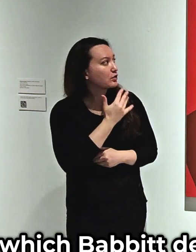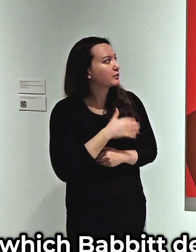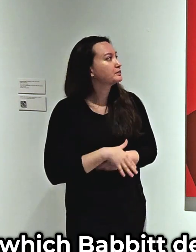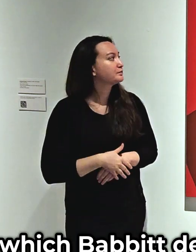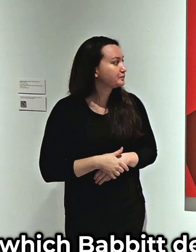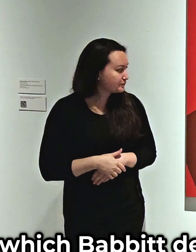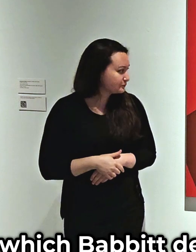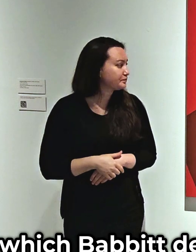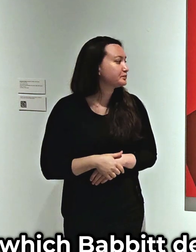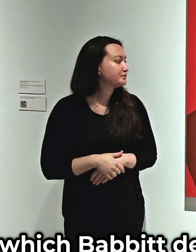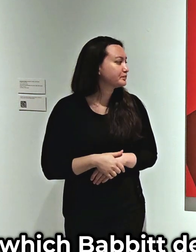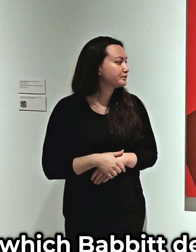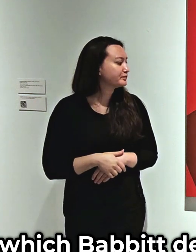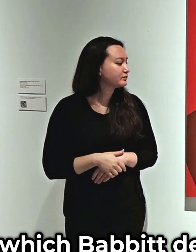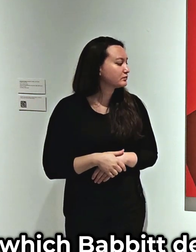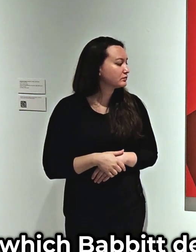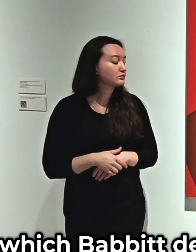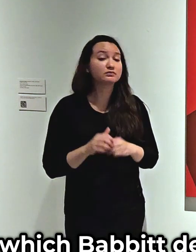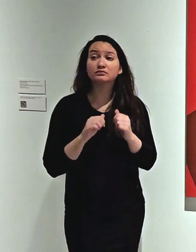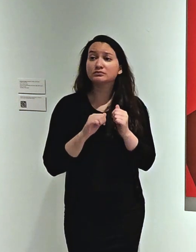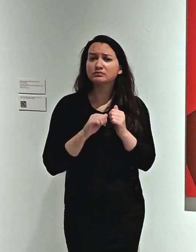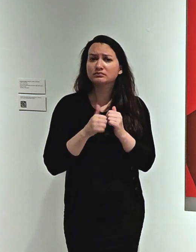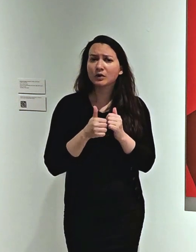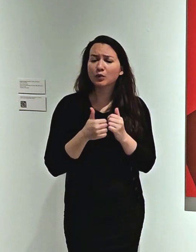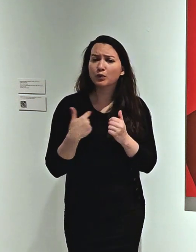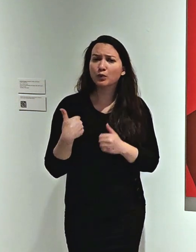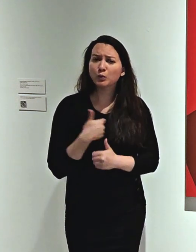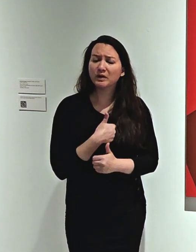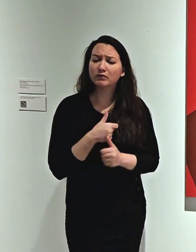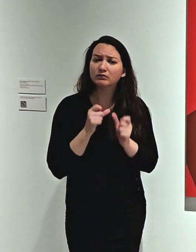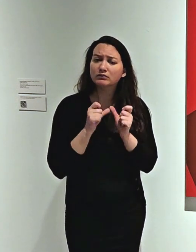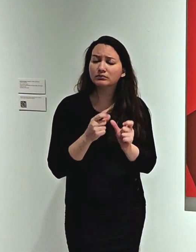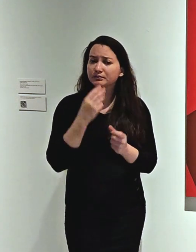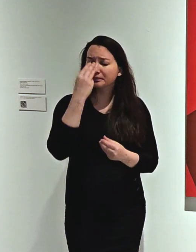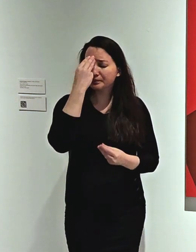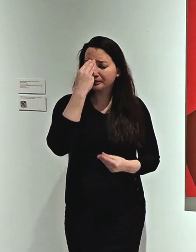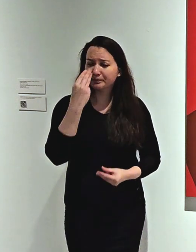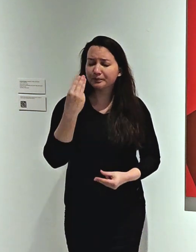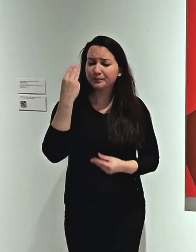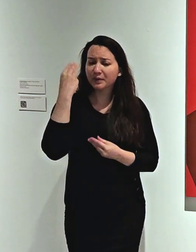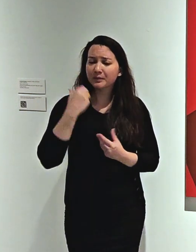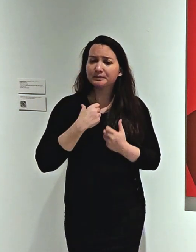tone otherwise. What are ways we can keep memories with our loved ones?